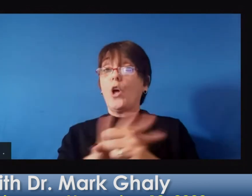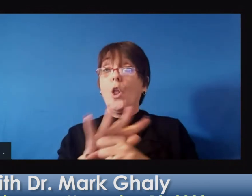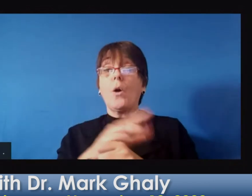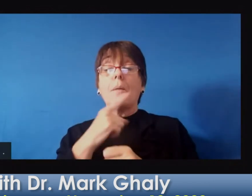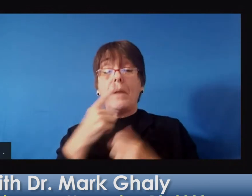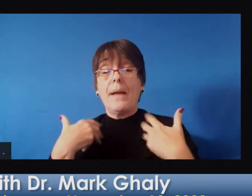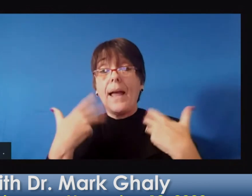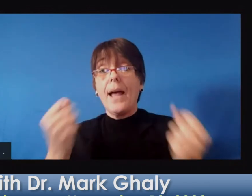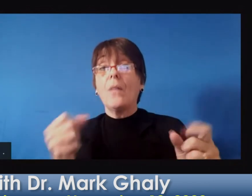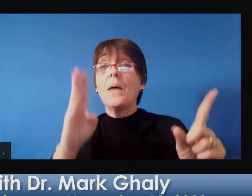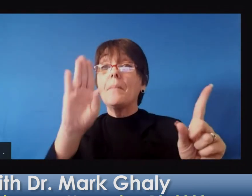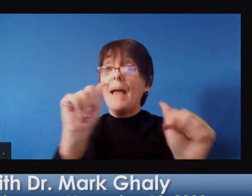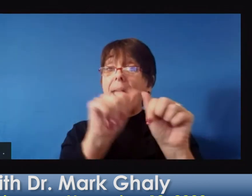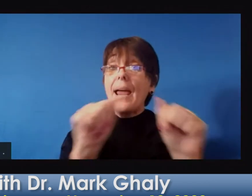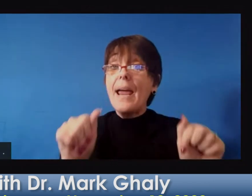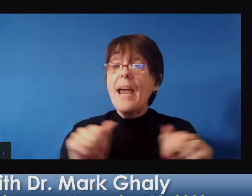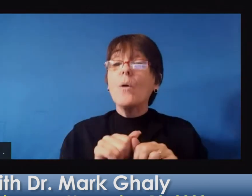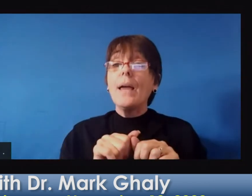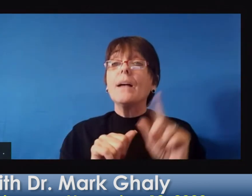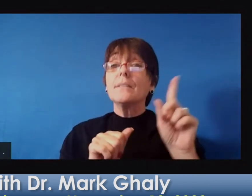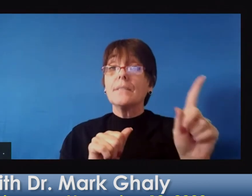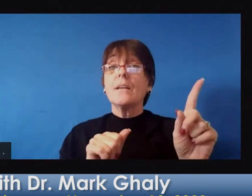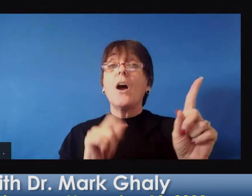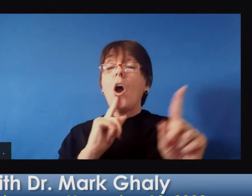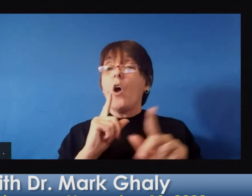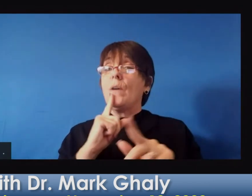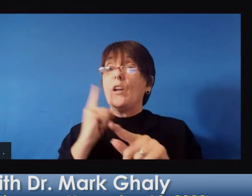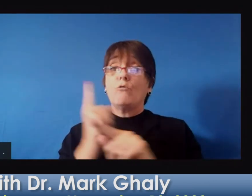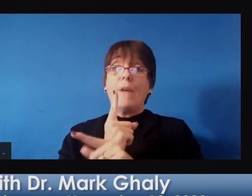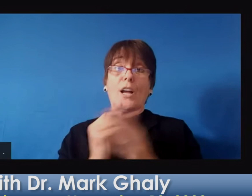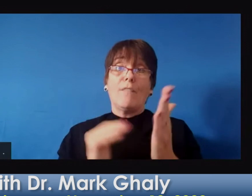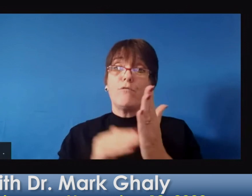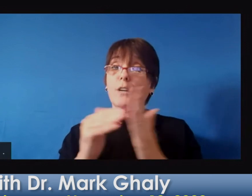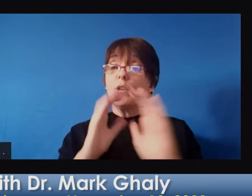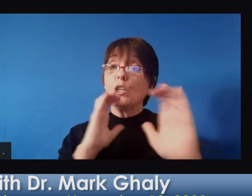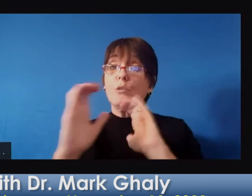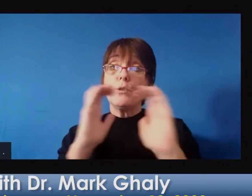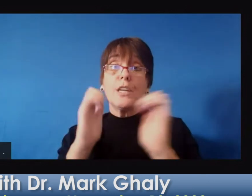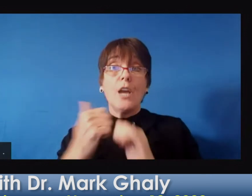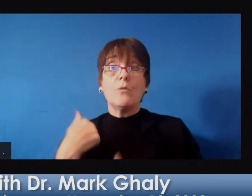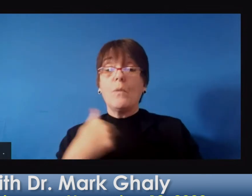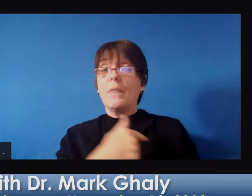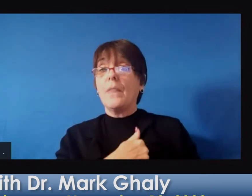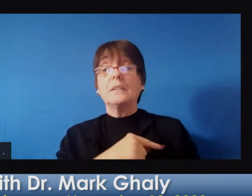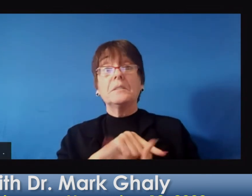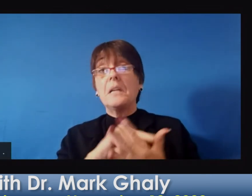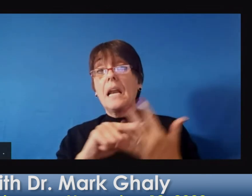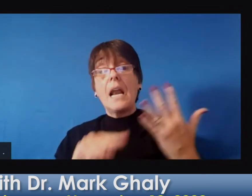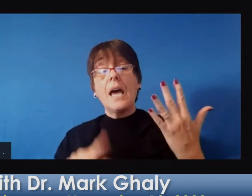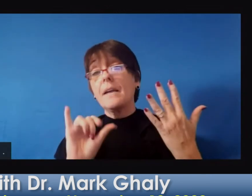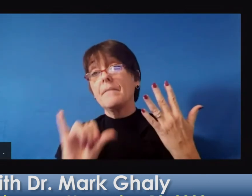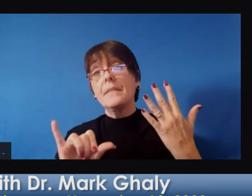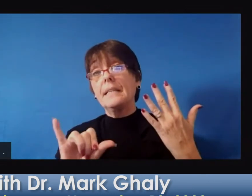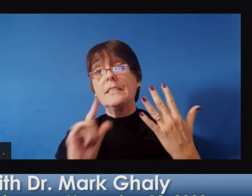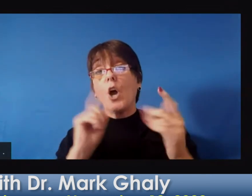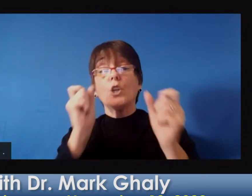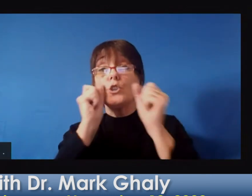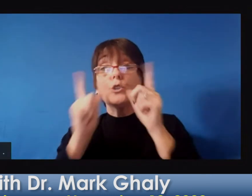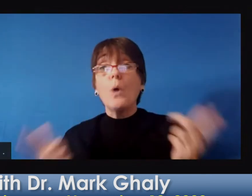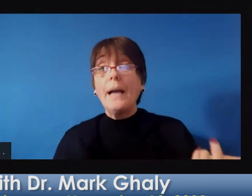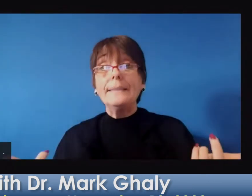Area public health officers are in regular, frequent communication with us. None of these are surprising